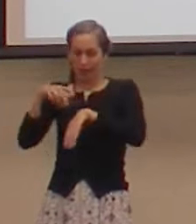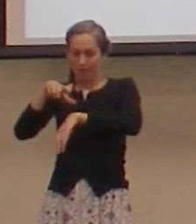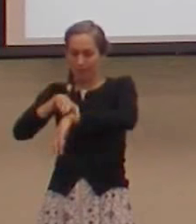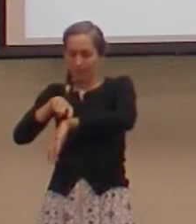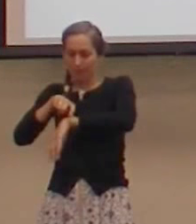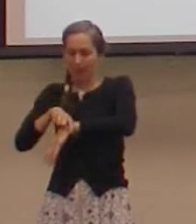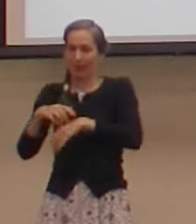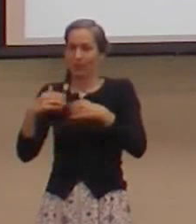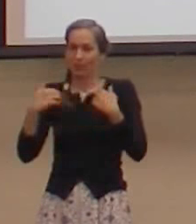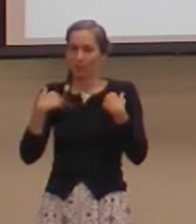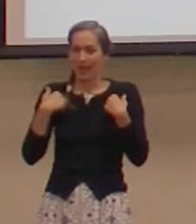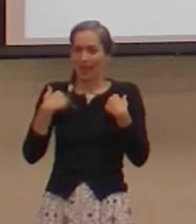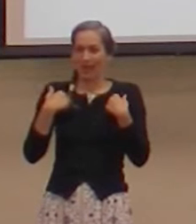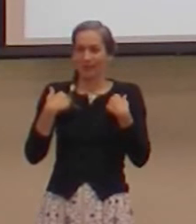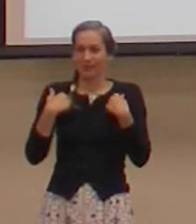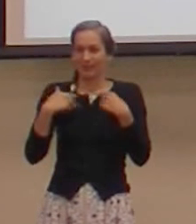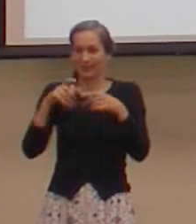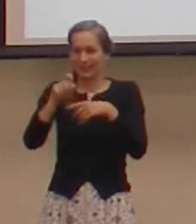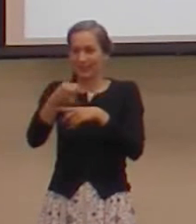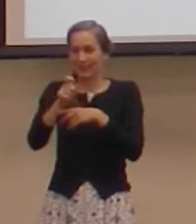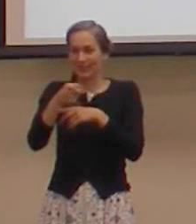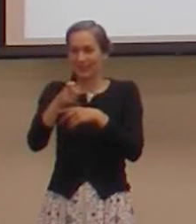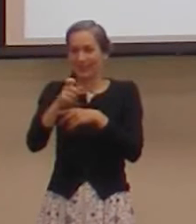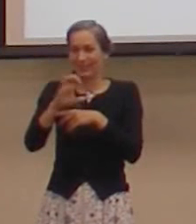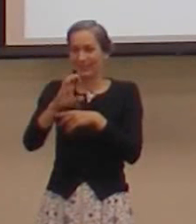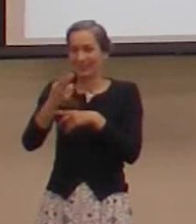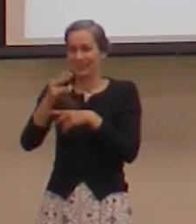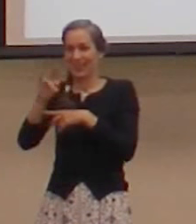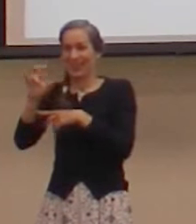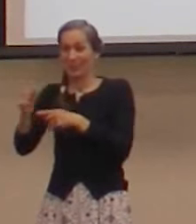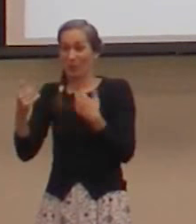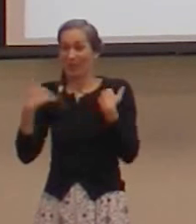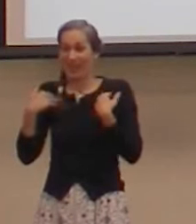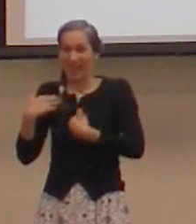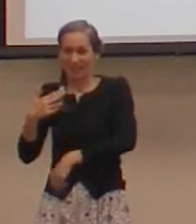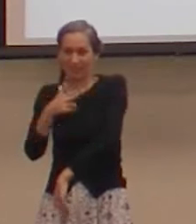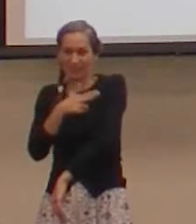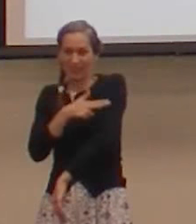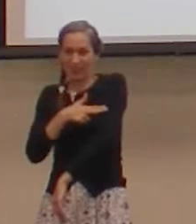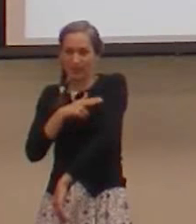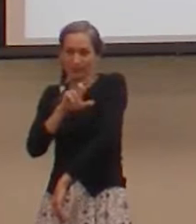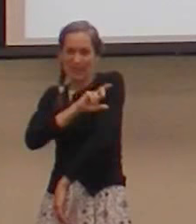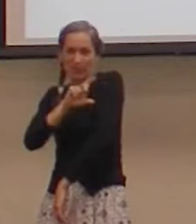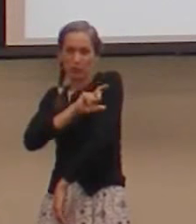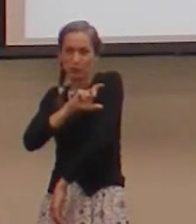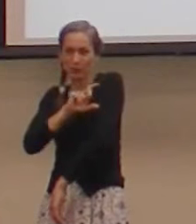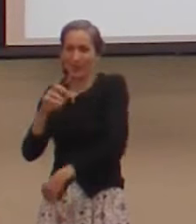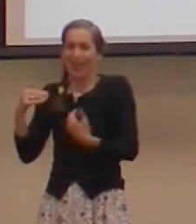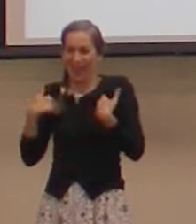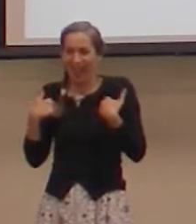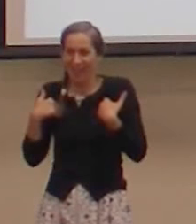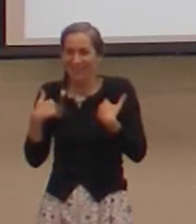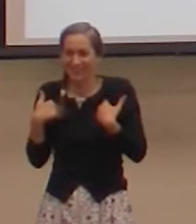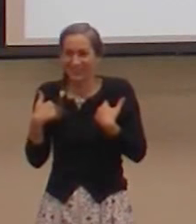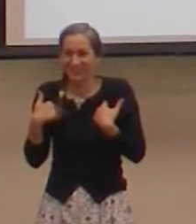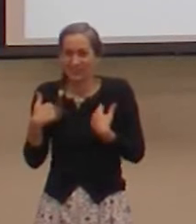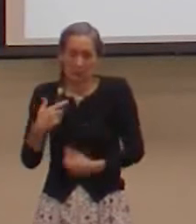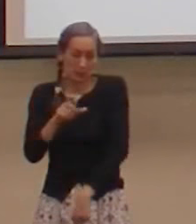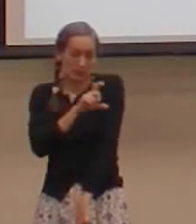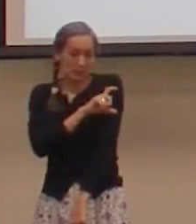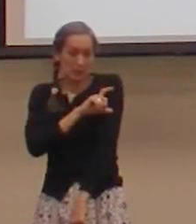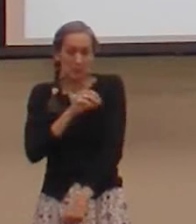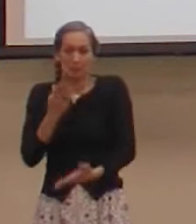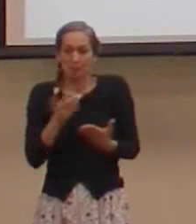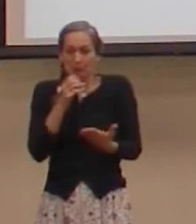have tattoos to be cool. And I got to say, with these tattoos, it may not speak to you, but when we're at an event with